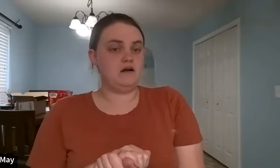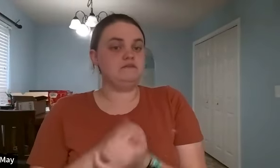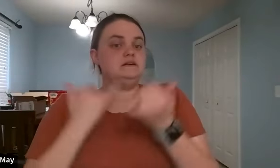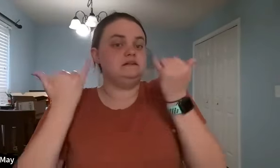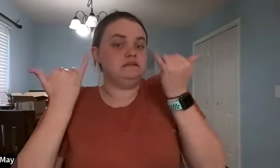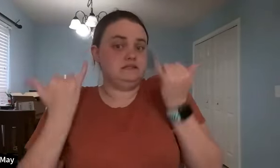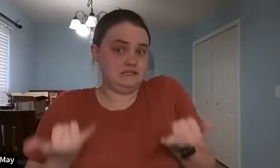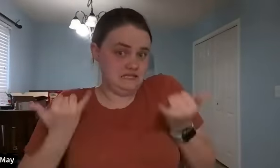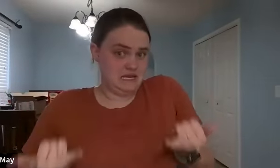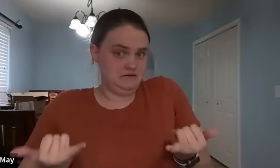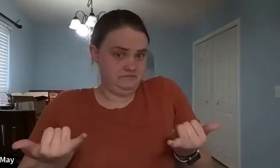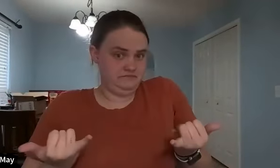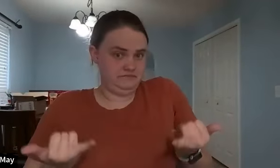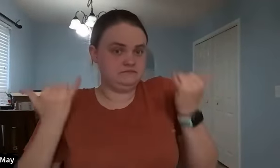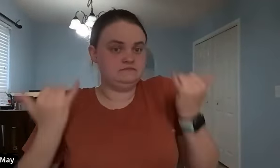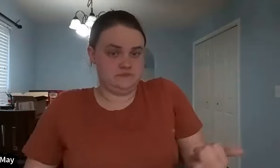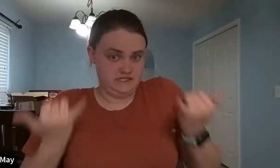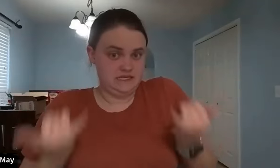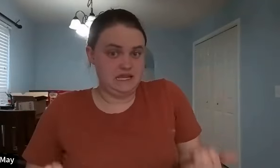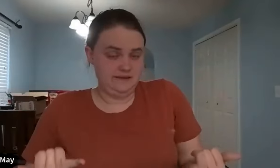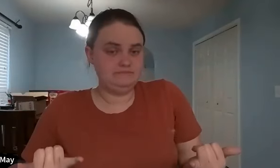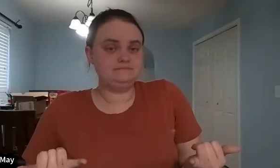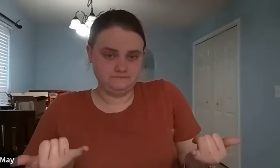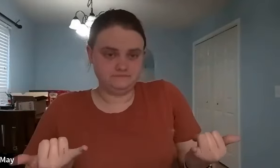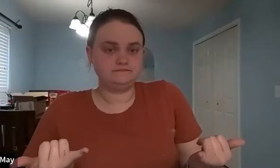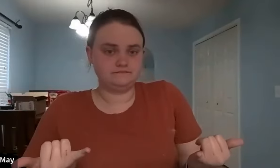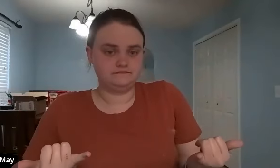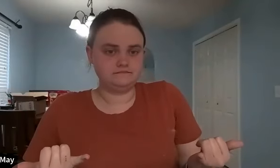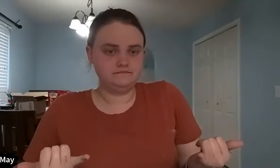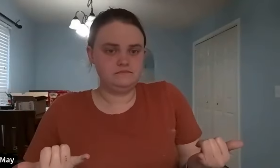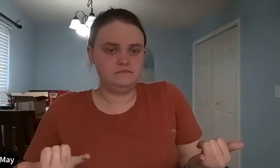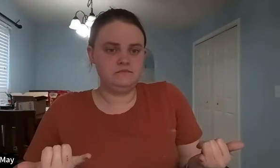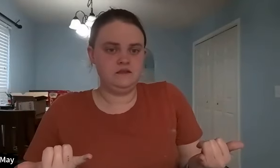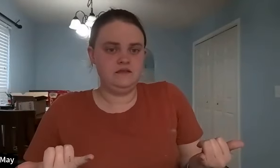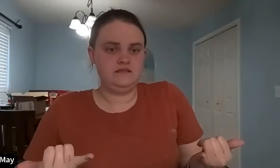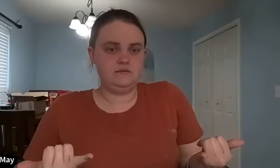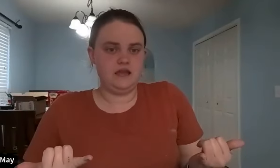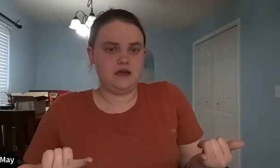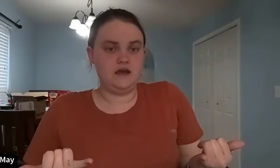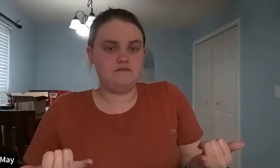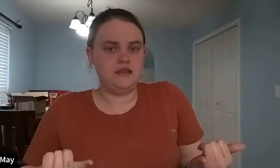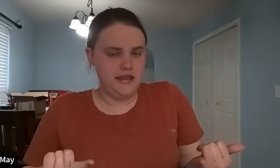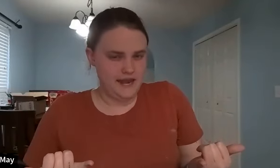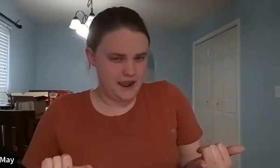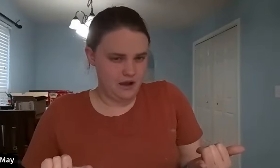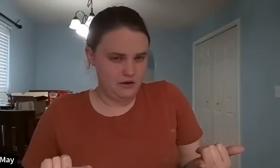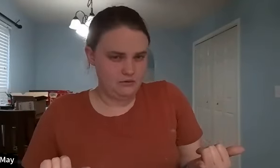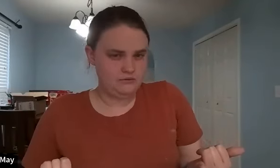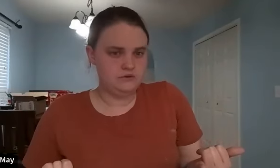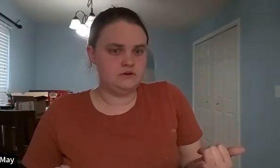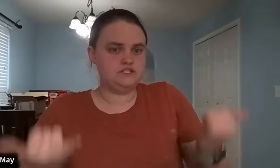have today. Then we have now, which